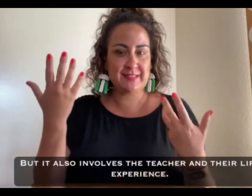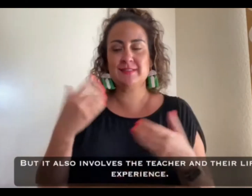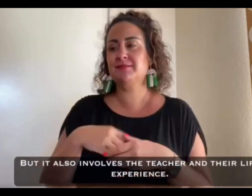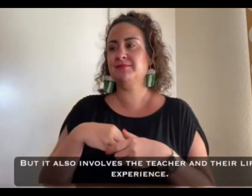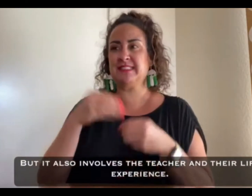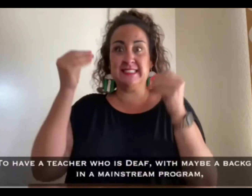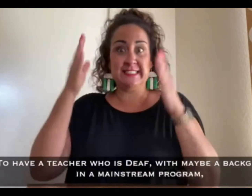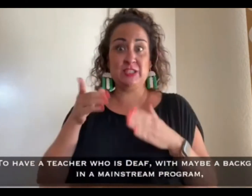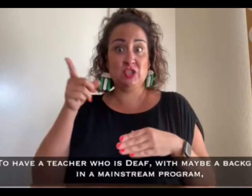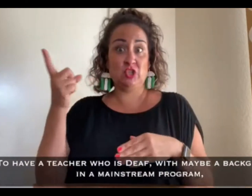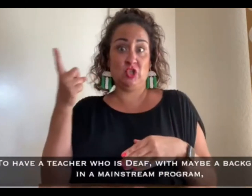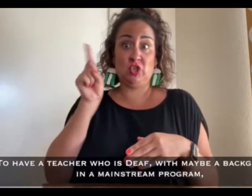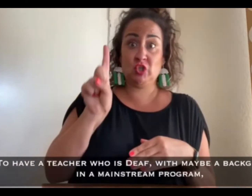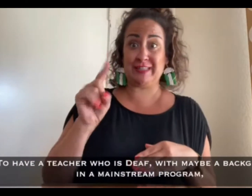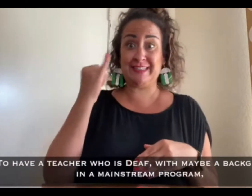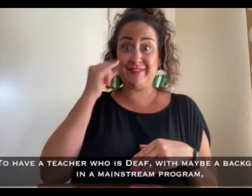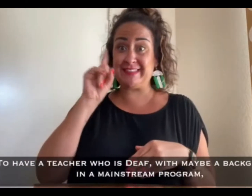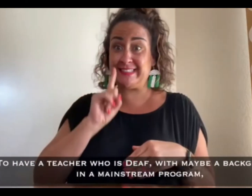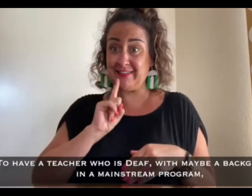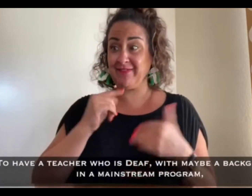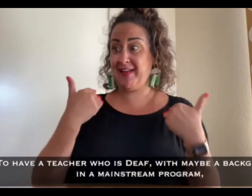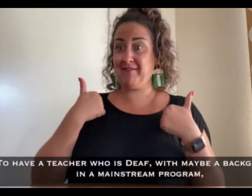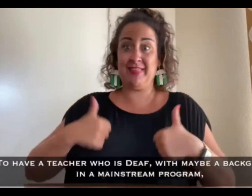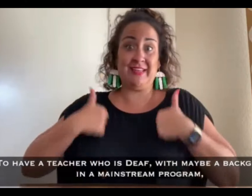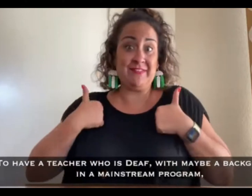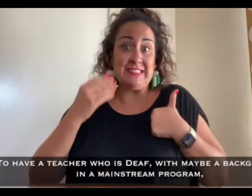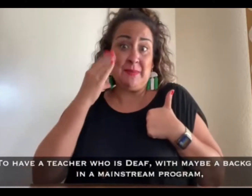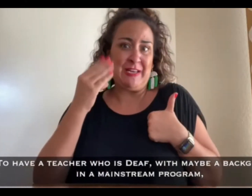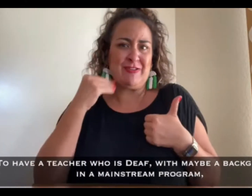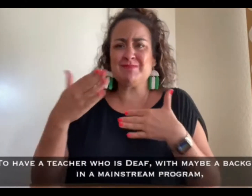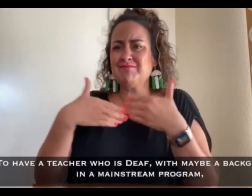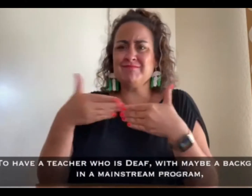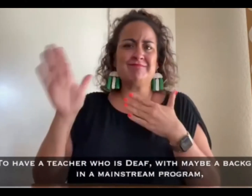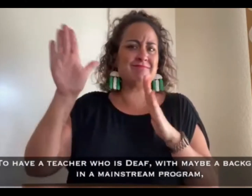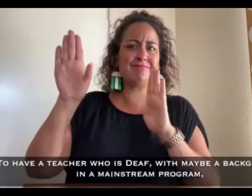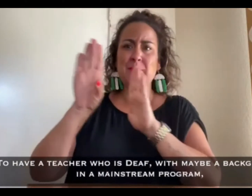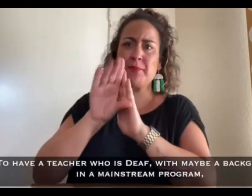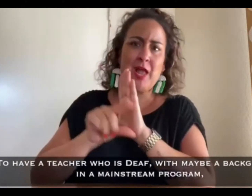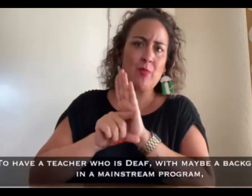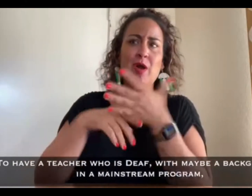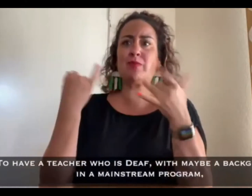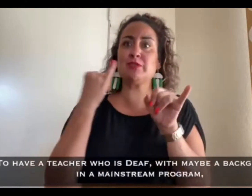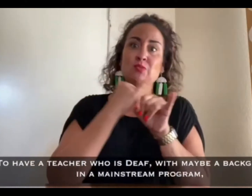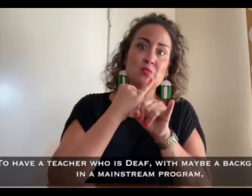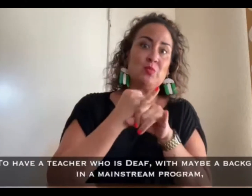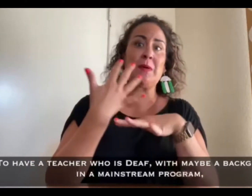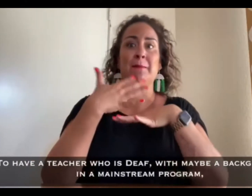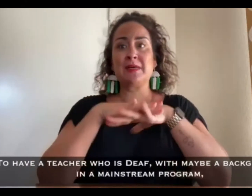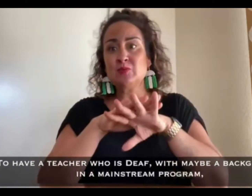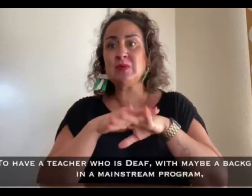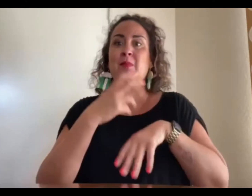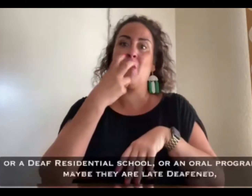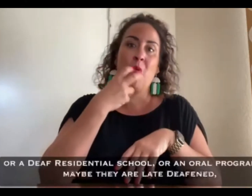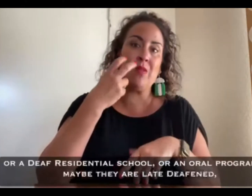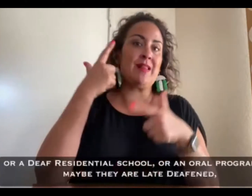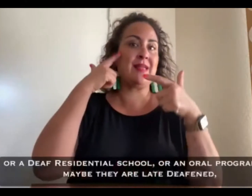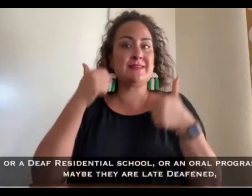To have a teacher who is deaf with maybe a background in a mainstream program or a deaf institute or an oral program, or maybe they're late deafened